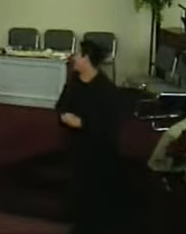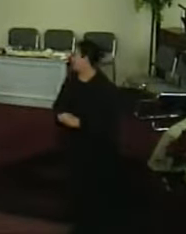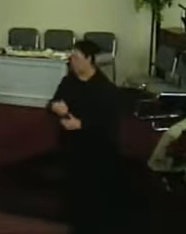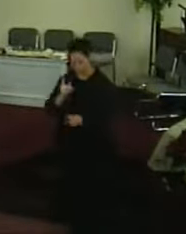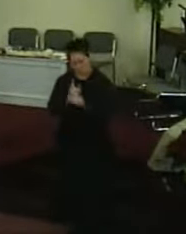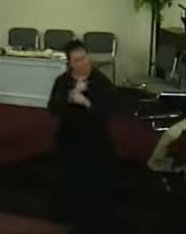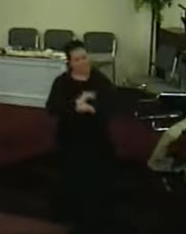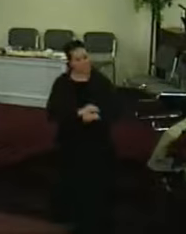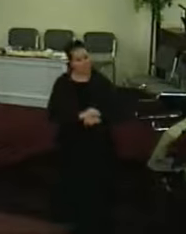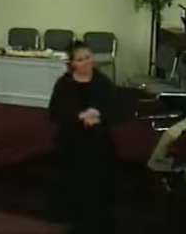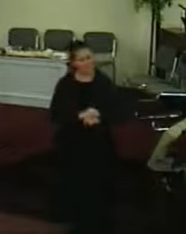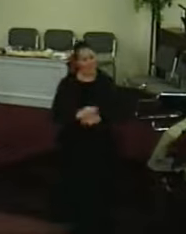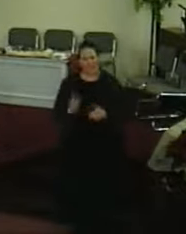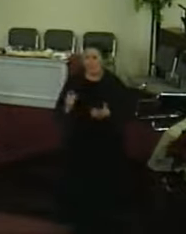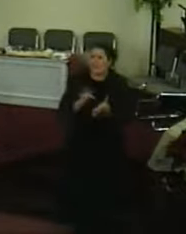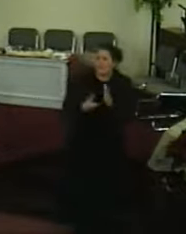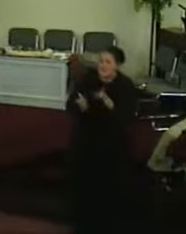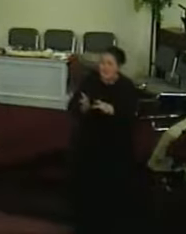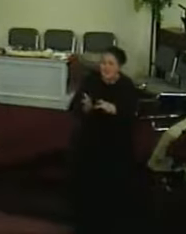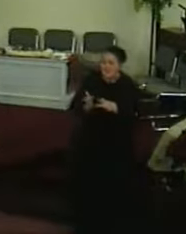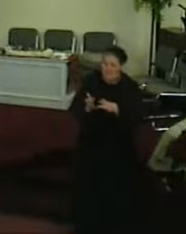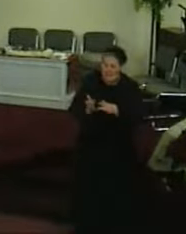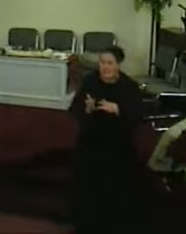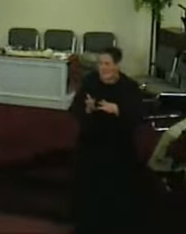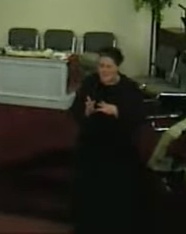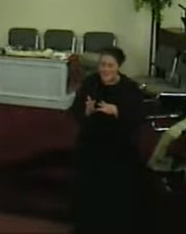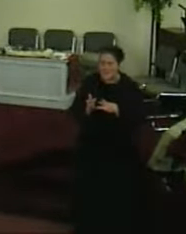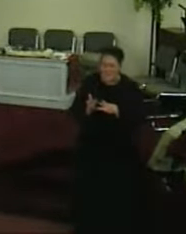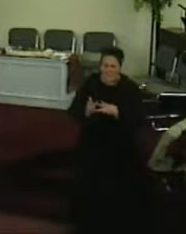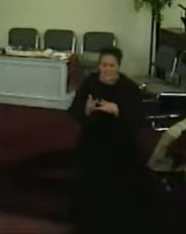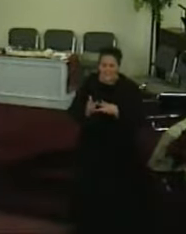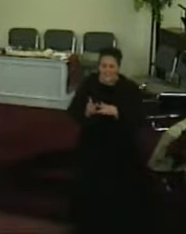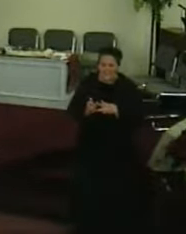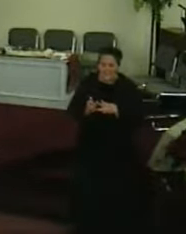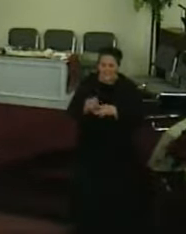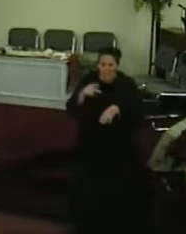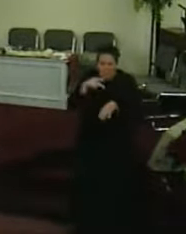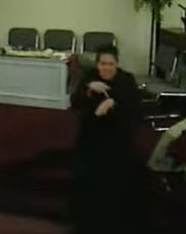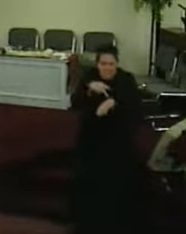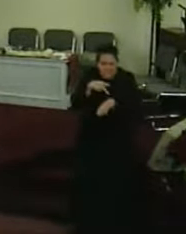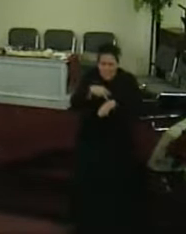Come on, Jesus, give him some slack, The dude walked on water.